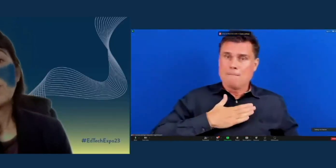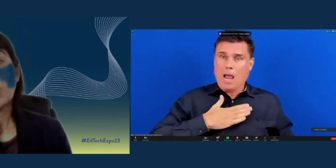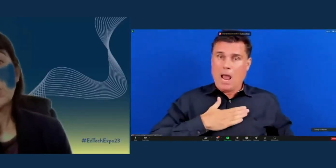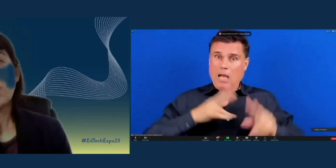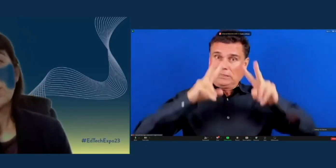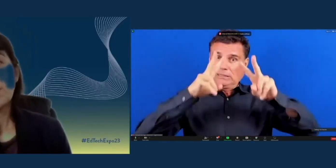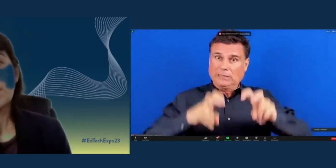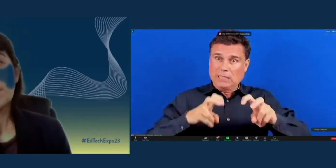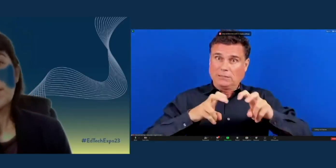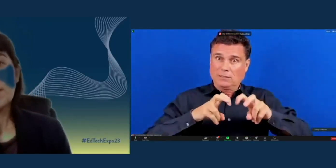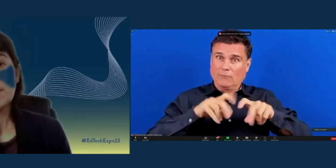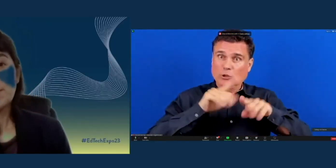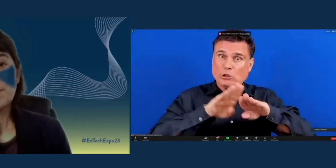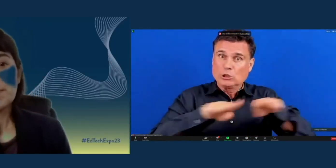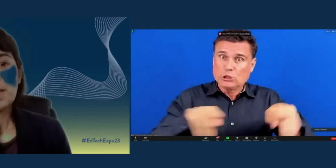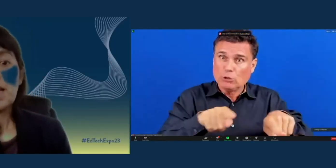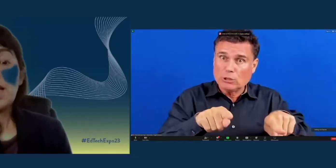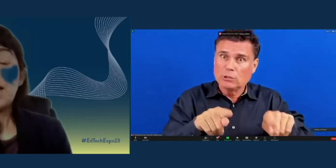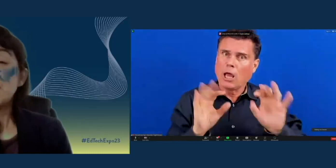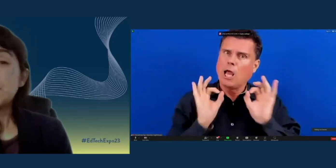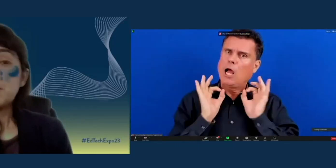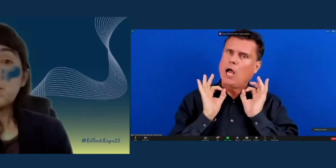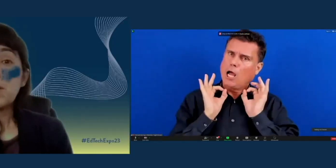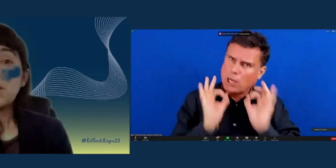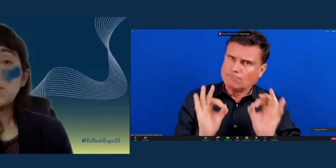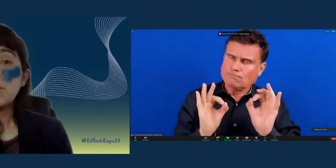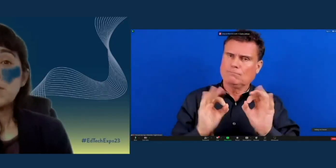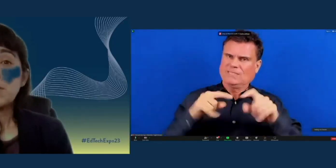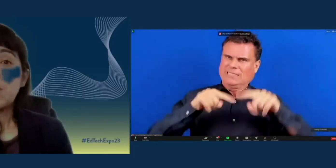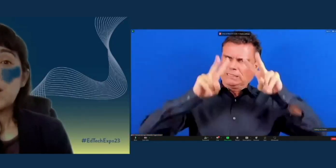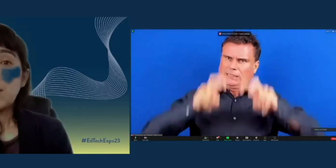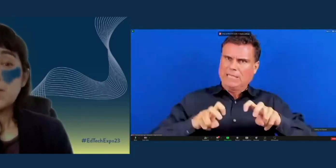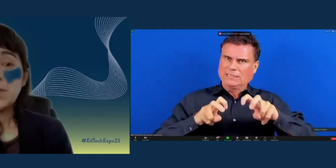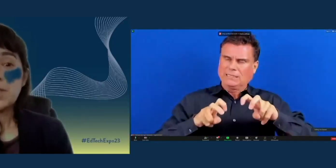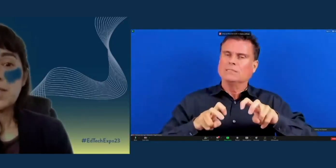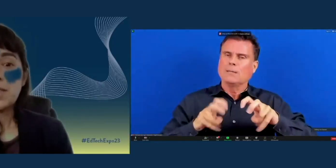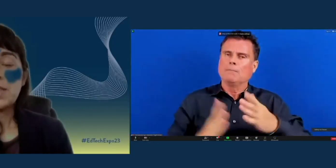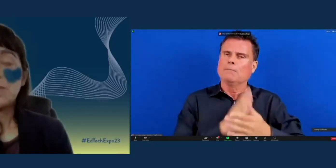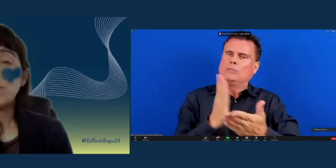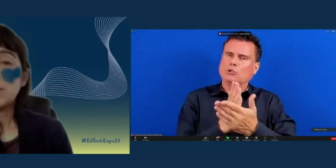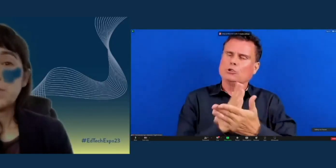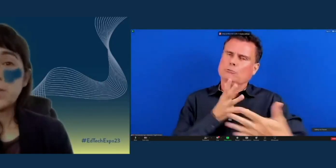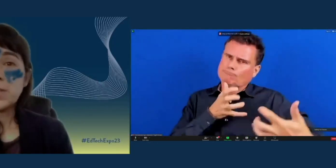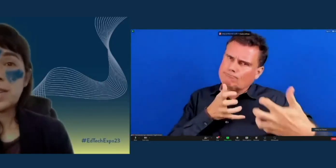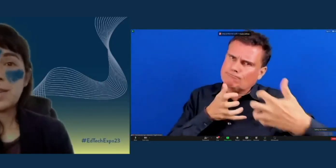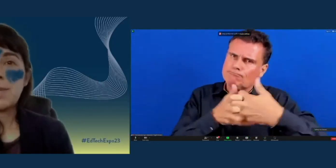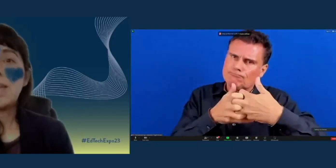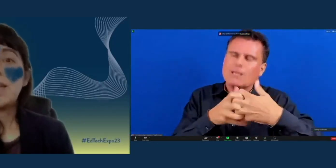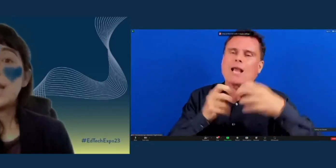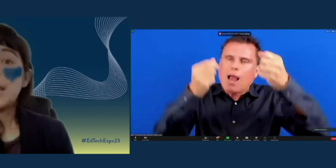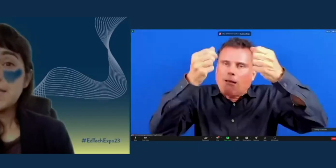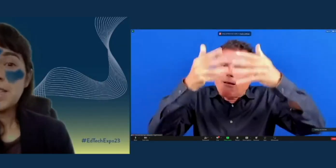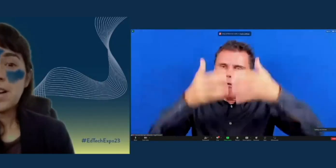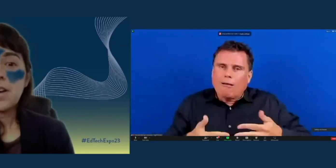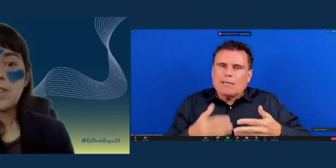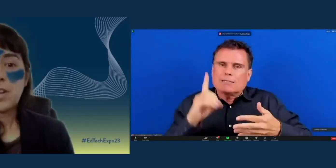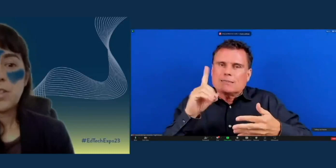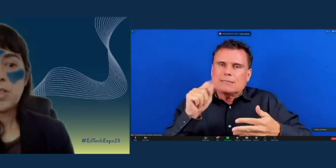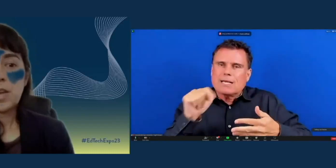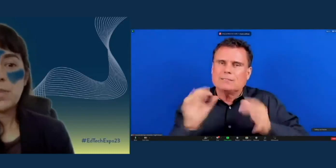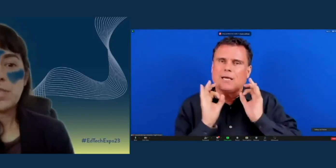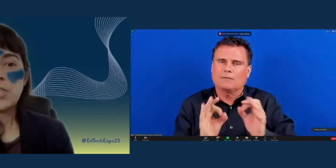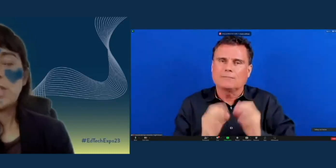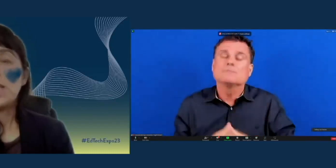of children with disabilities. And to be more inclusive in all opportunities, for the first time, ACR